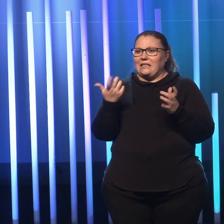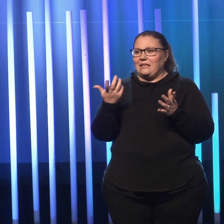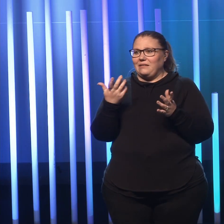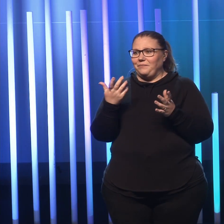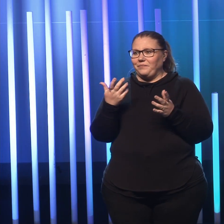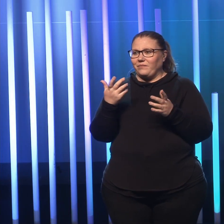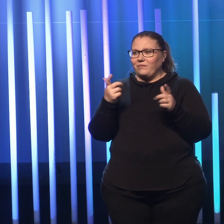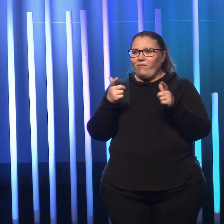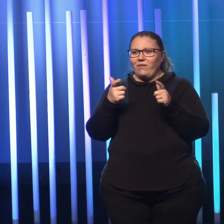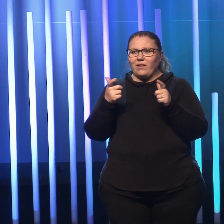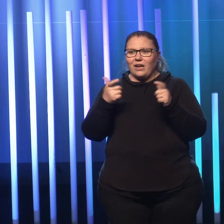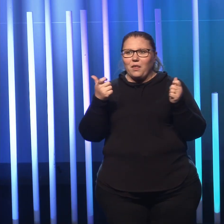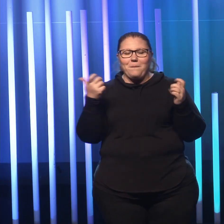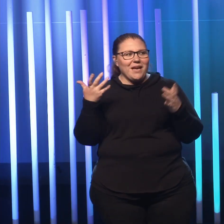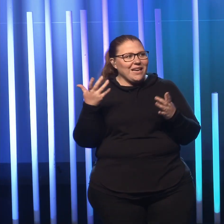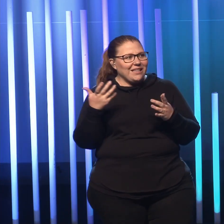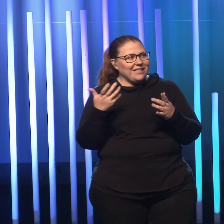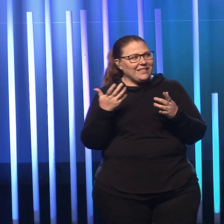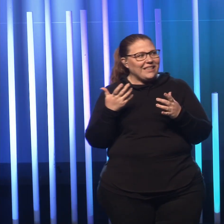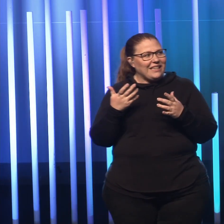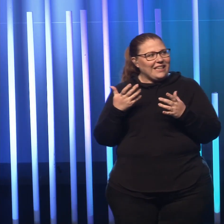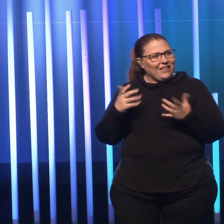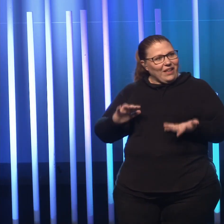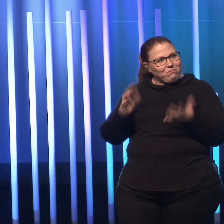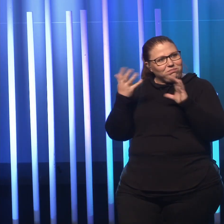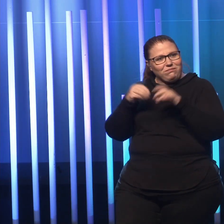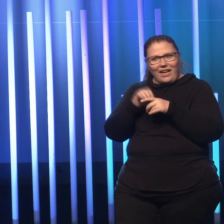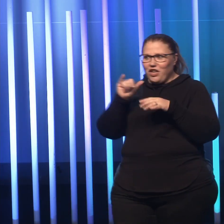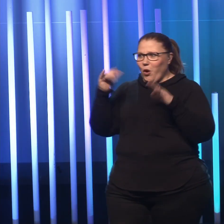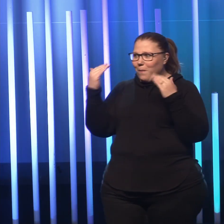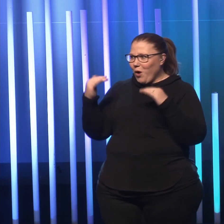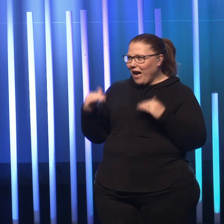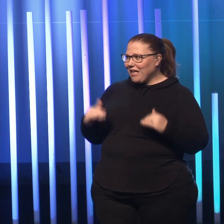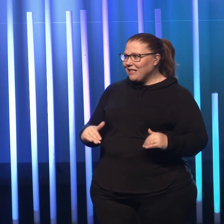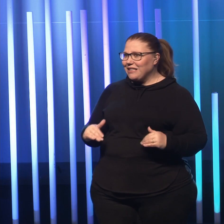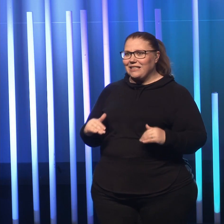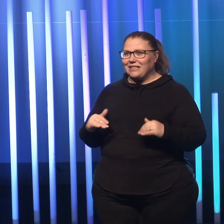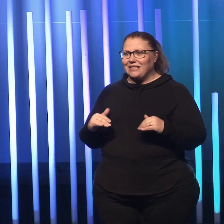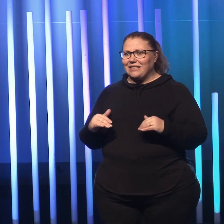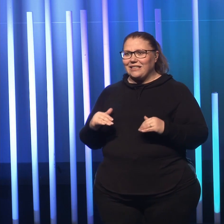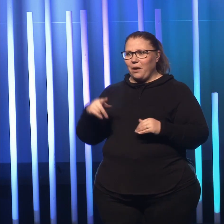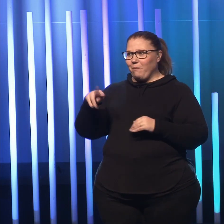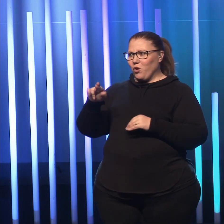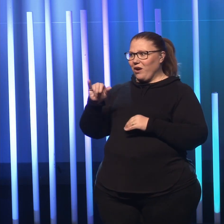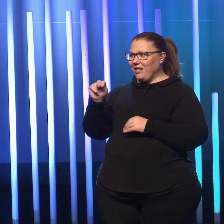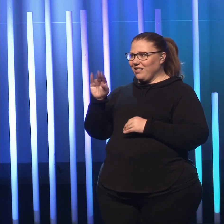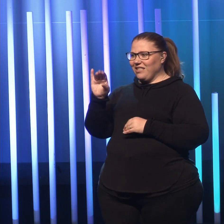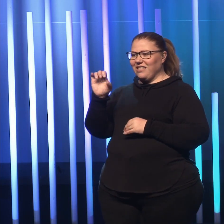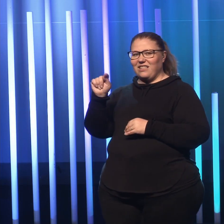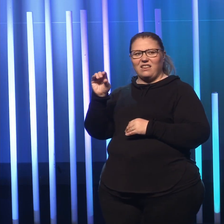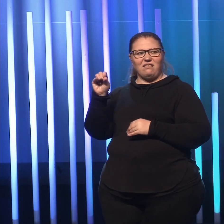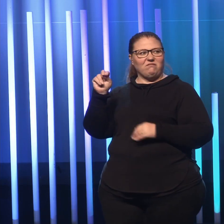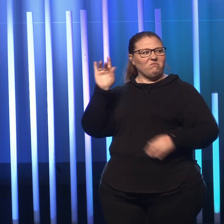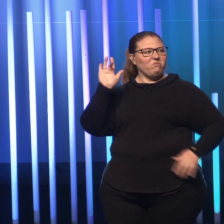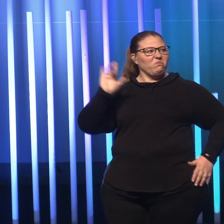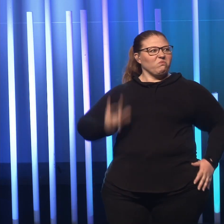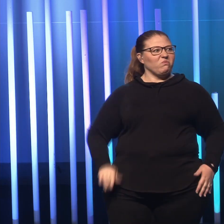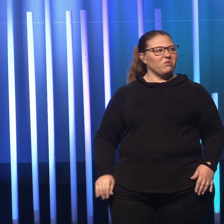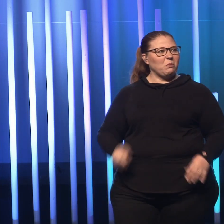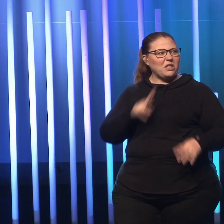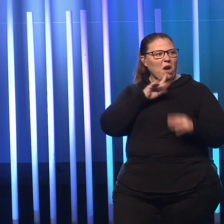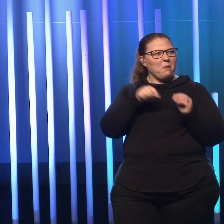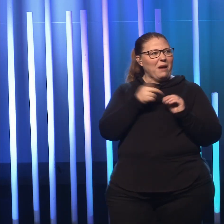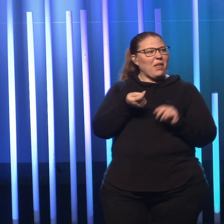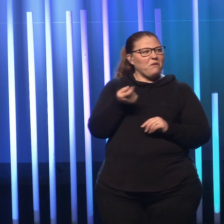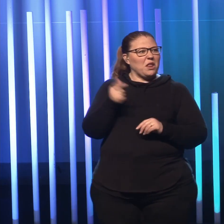now for the tech booth, so help me out. What was the biggest upset in your bracket? Princeton. Yeah, I hate Princeton. Can we talk about Princeton for a